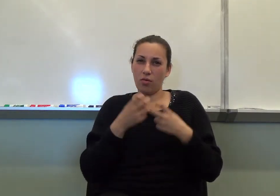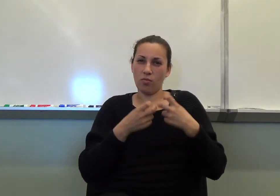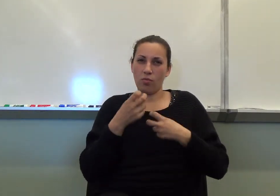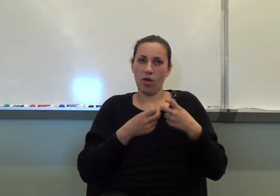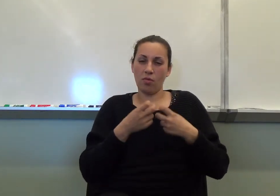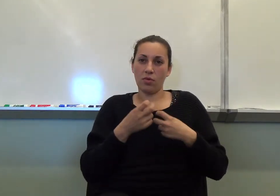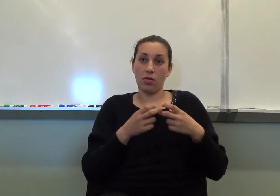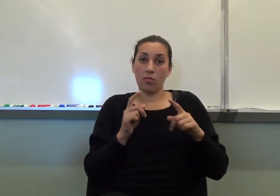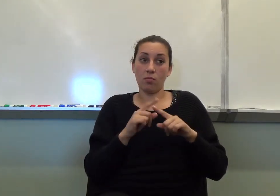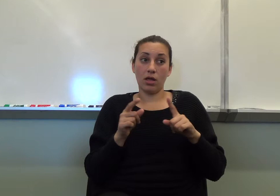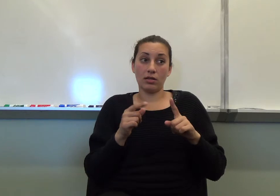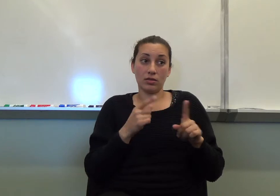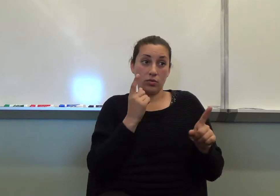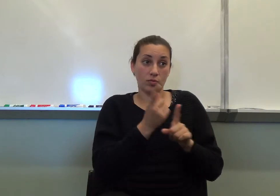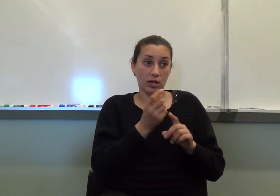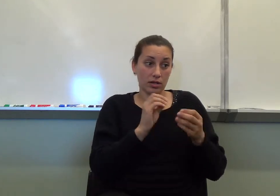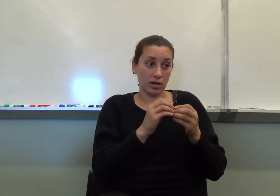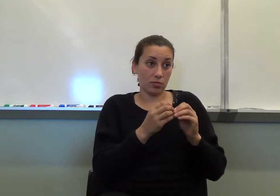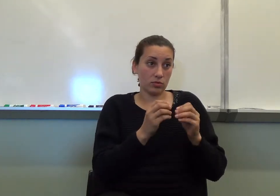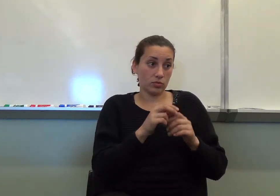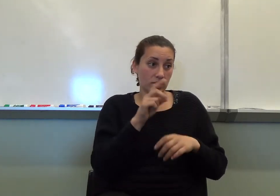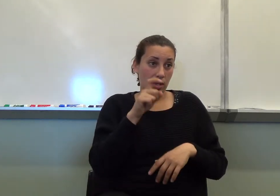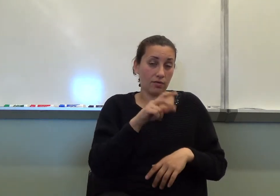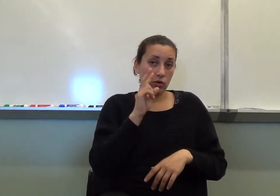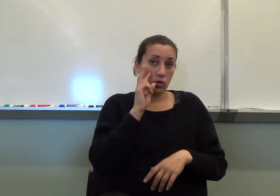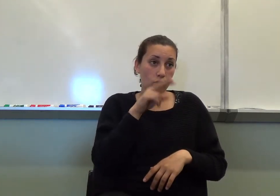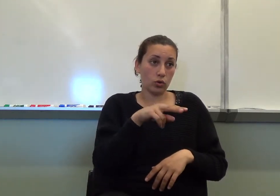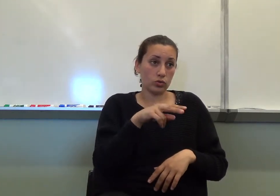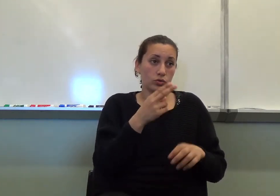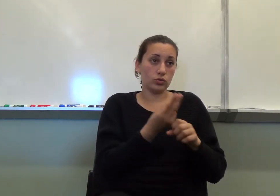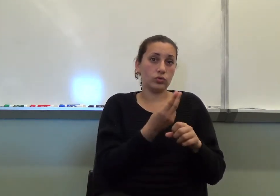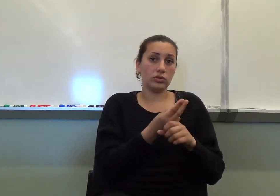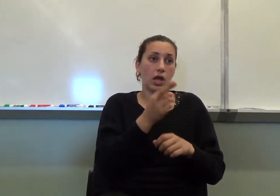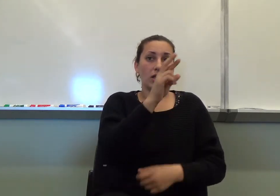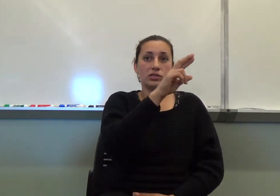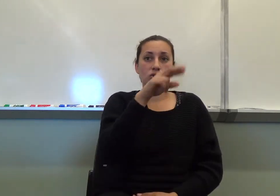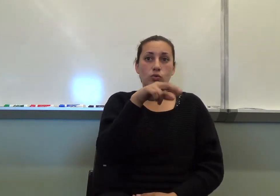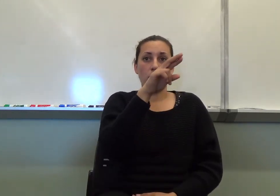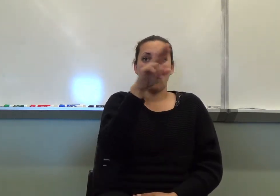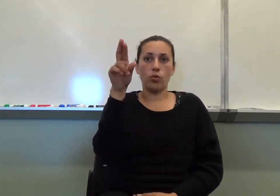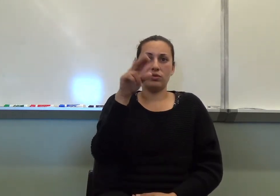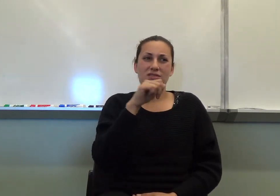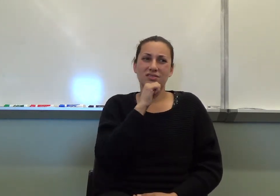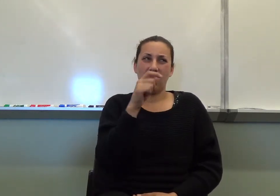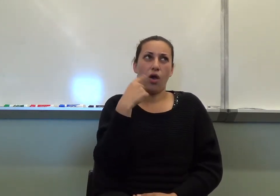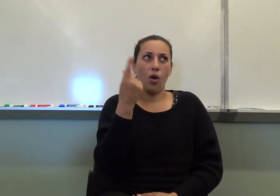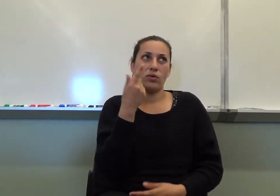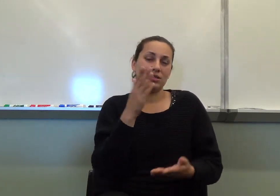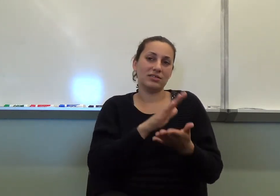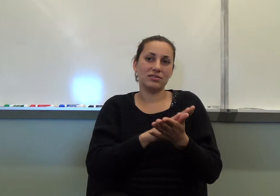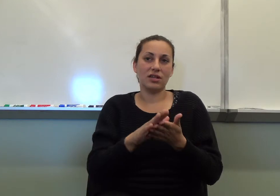right numbers, we're going to have to look at square roots. And square roots are not always nice. Sometimes they have to be done on the calculator.